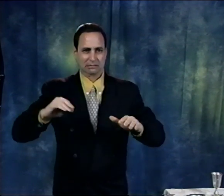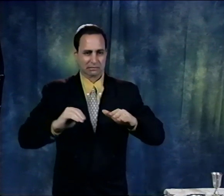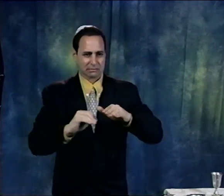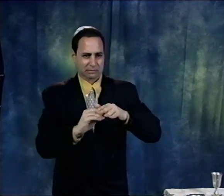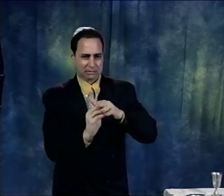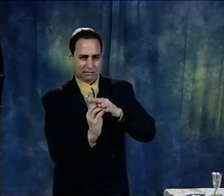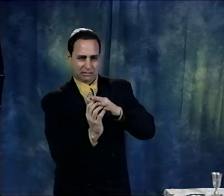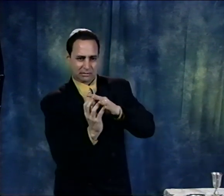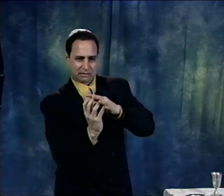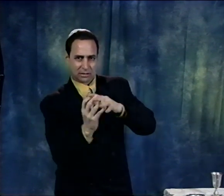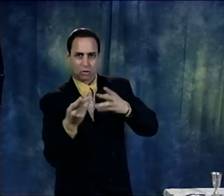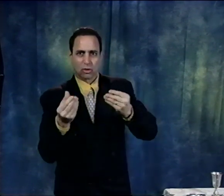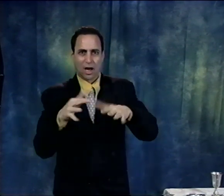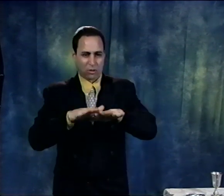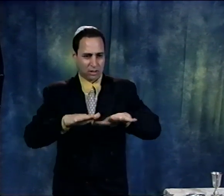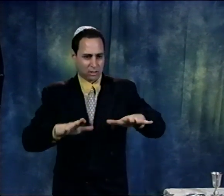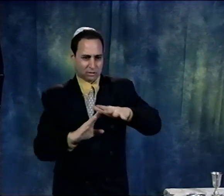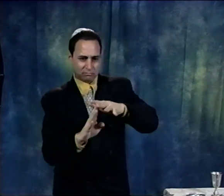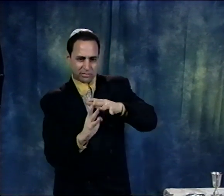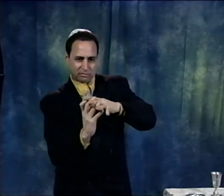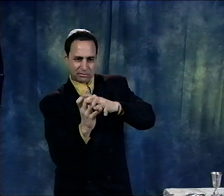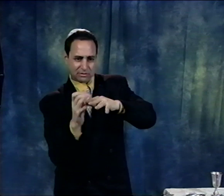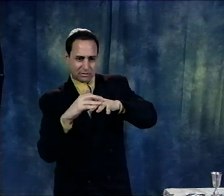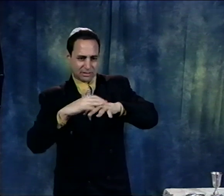Lice came crawling up from the ground